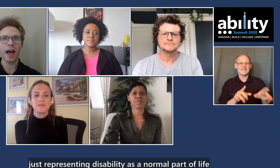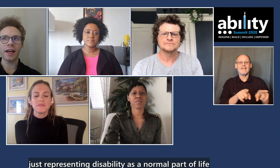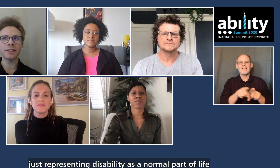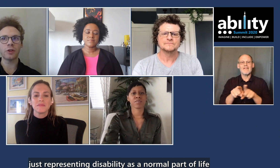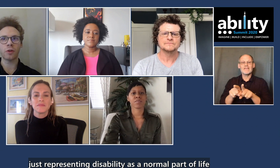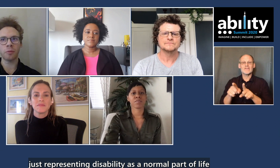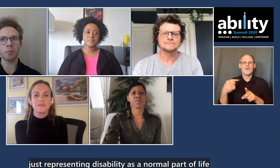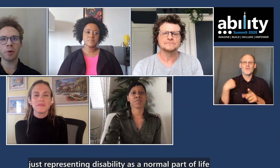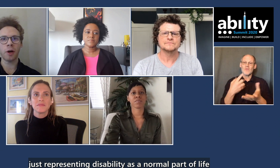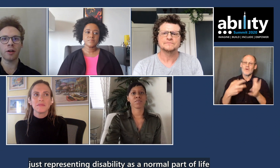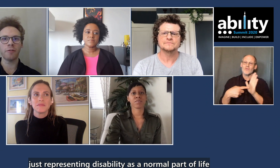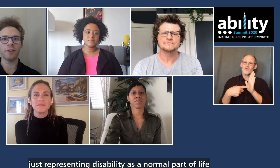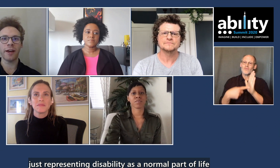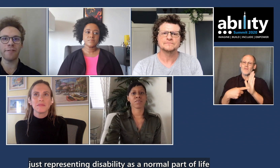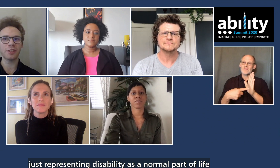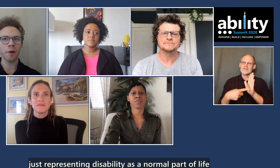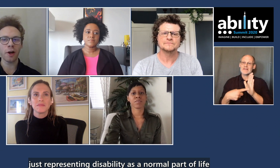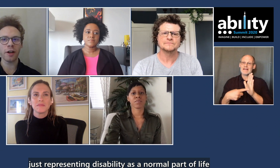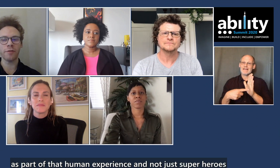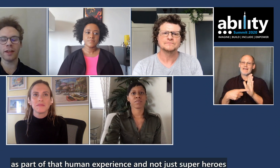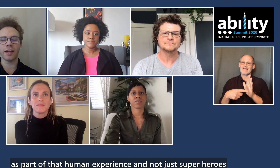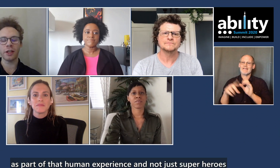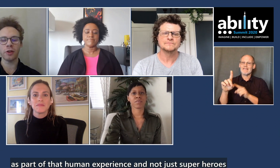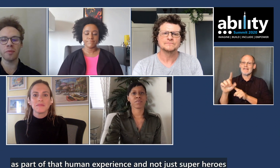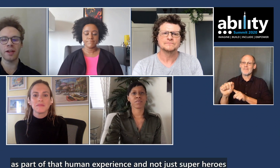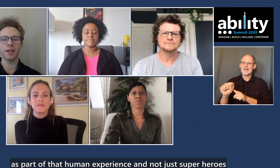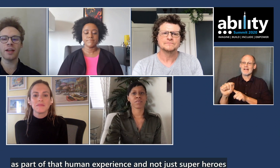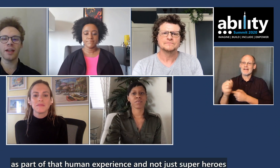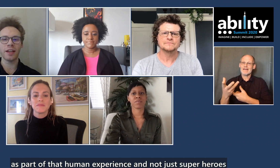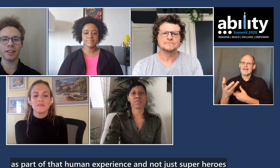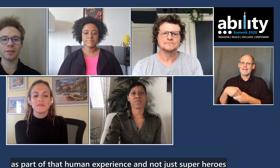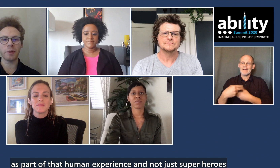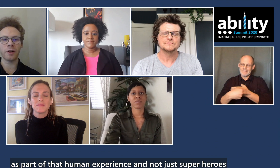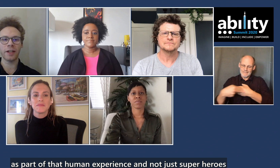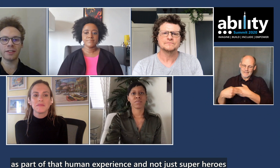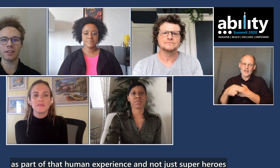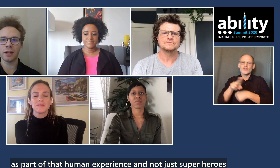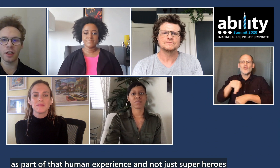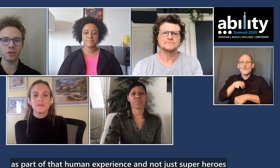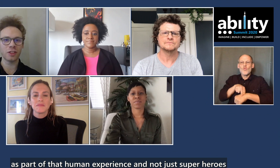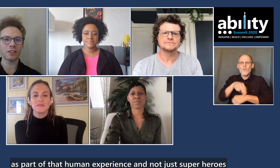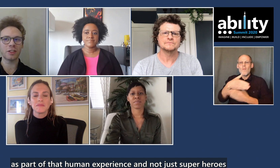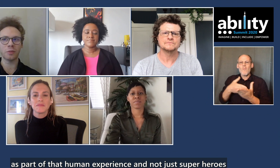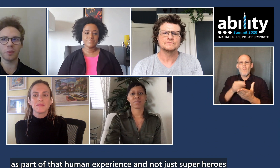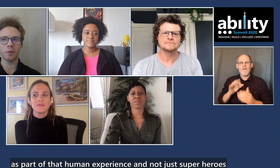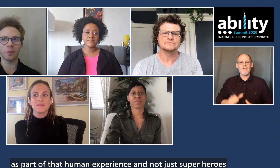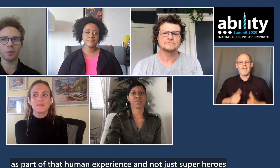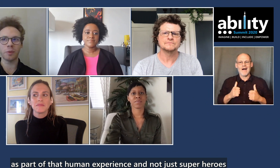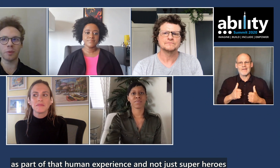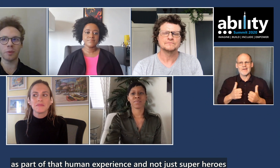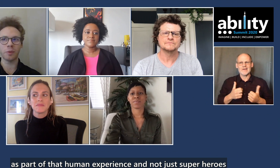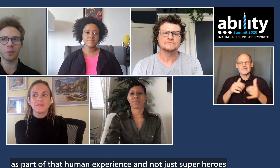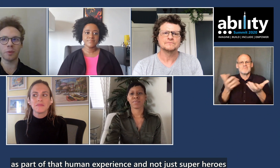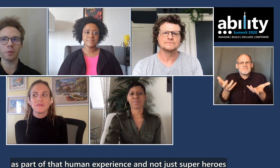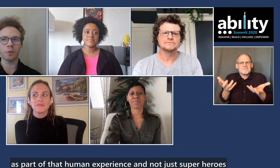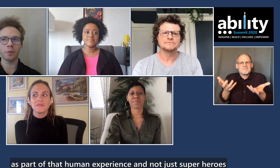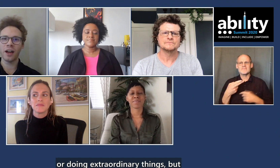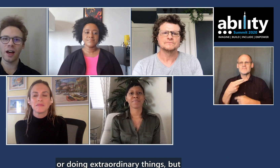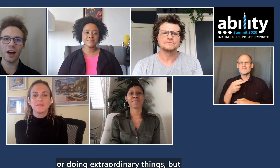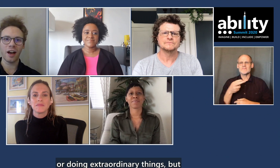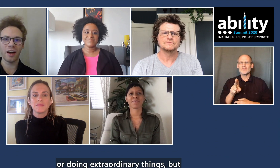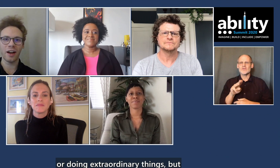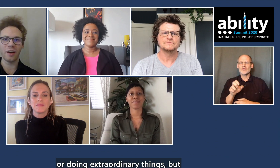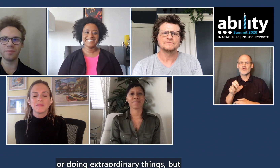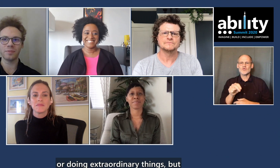disability as a normal part of life, as part of that human experience, and not just superheroes